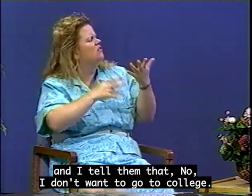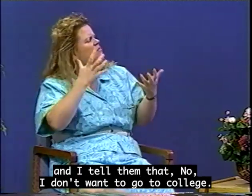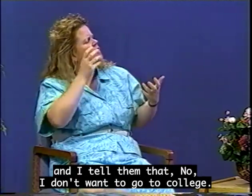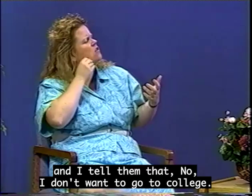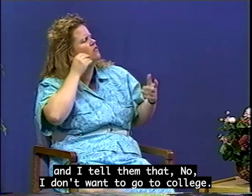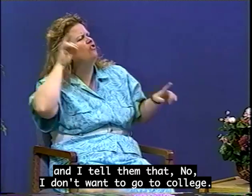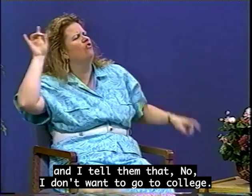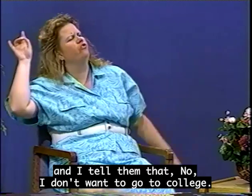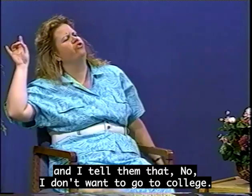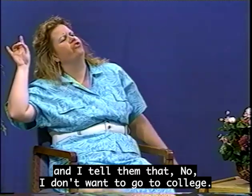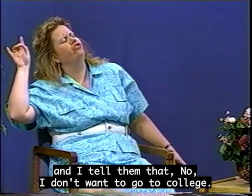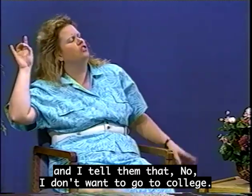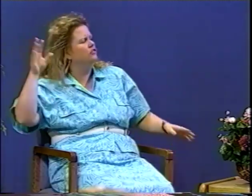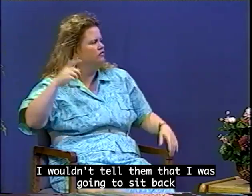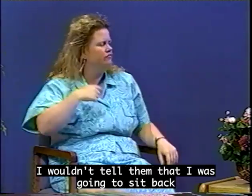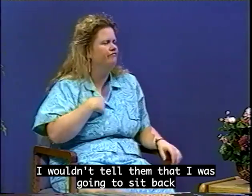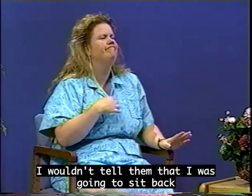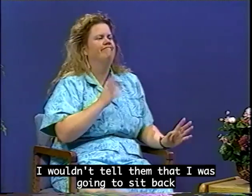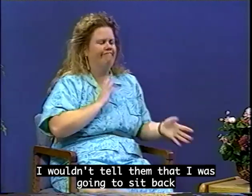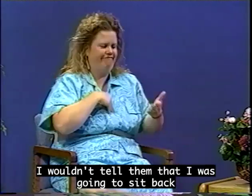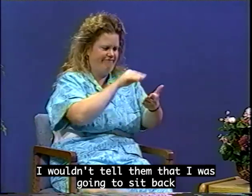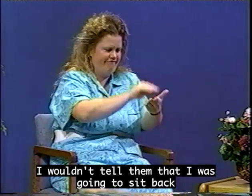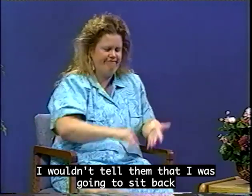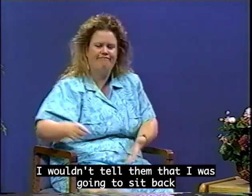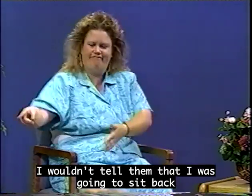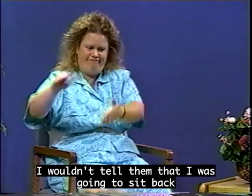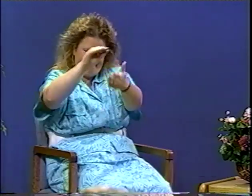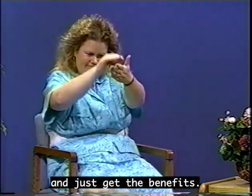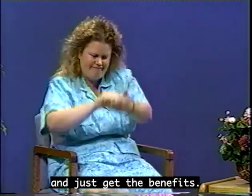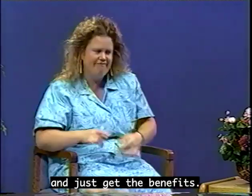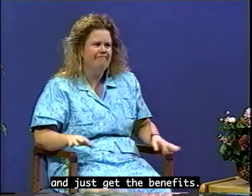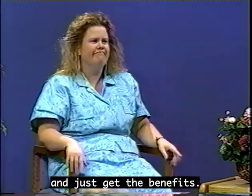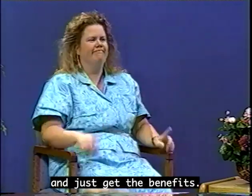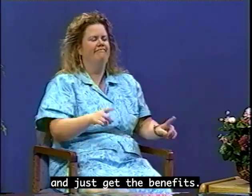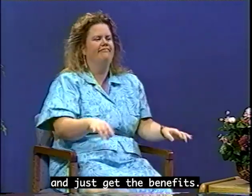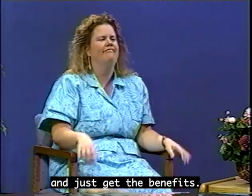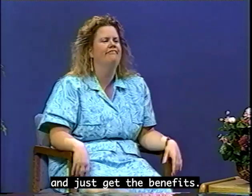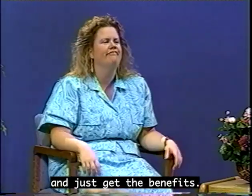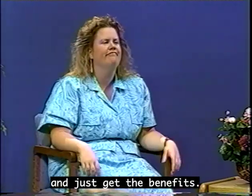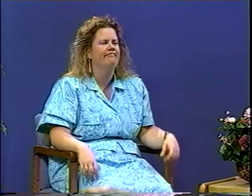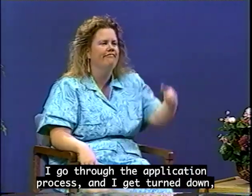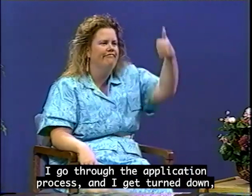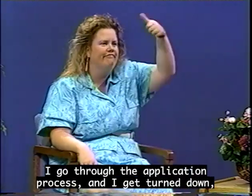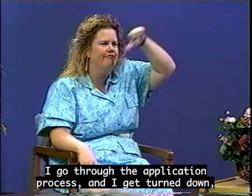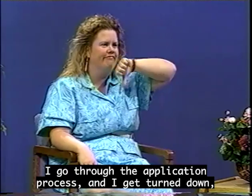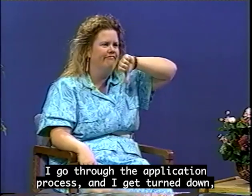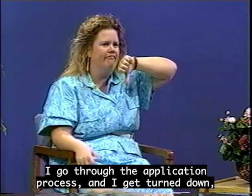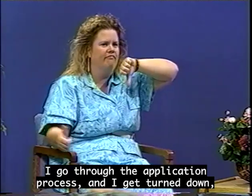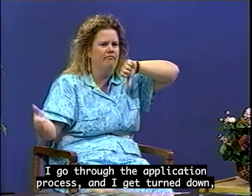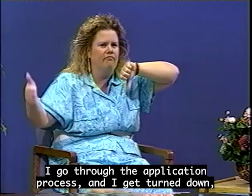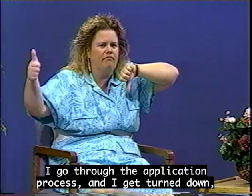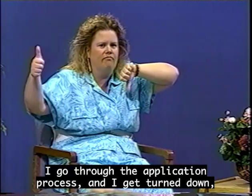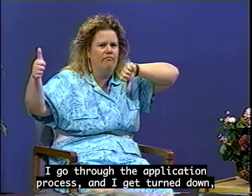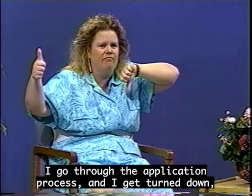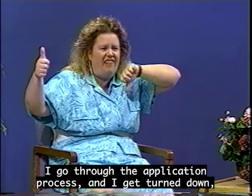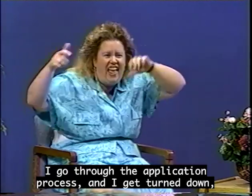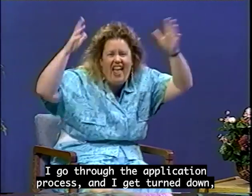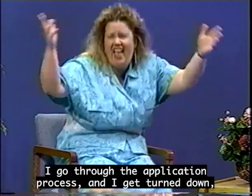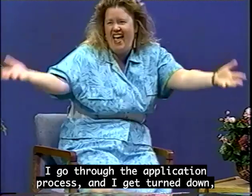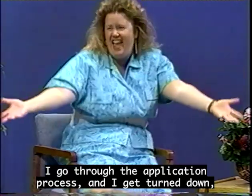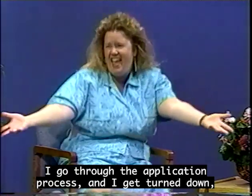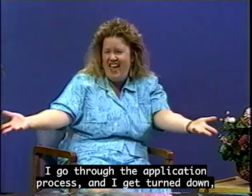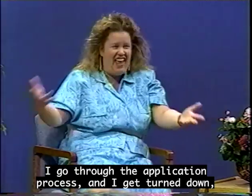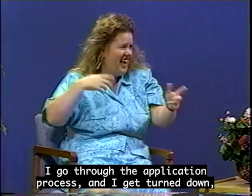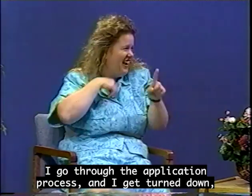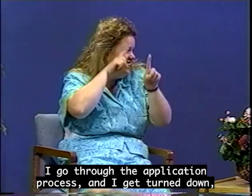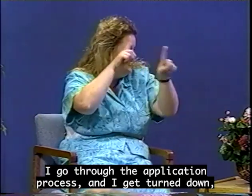I tell them that, no, I don't want to go to college. I wouldn't tell them that I was going to sit back and just get the benefits. I go through the application process, and I